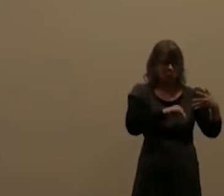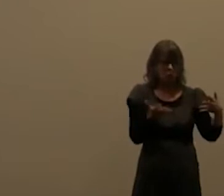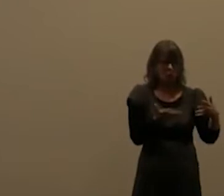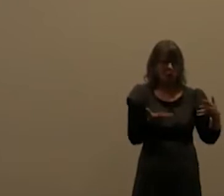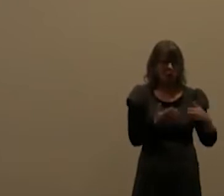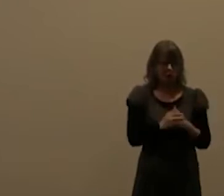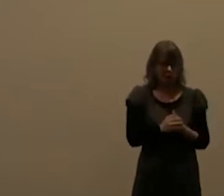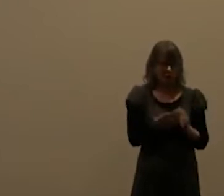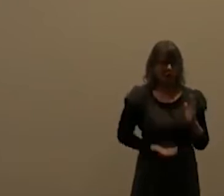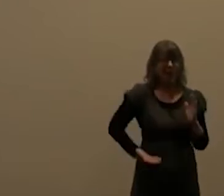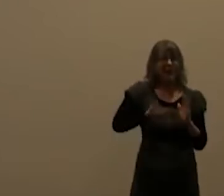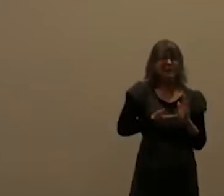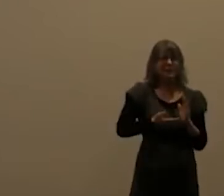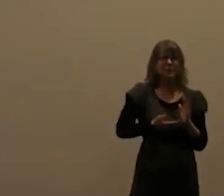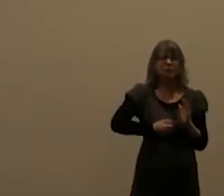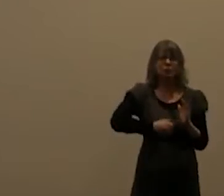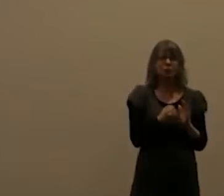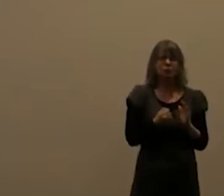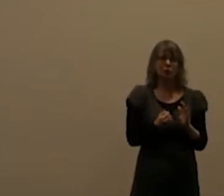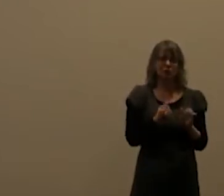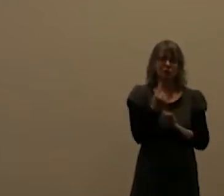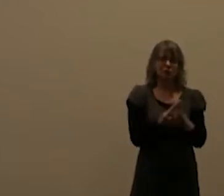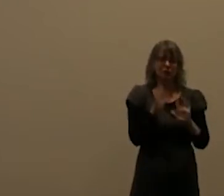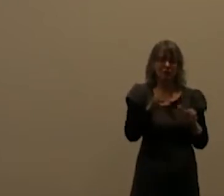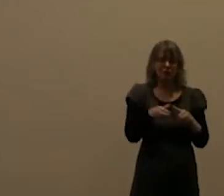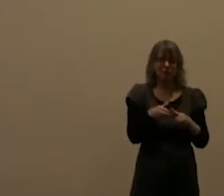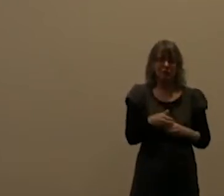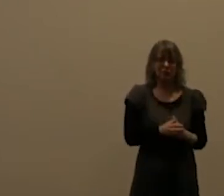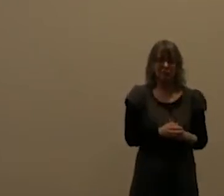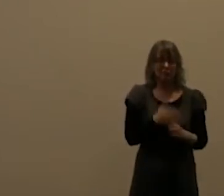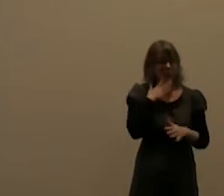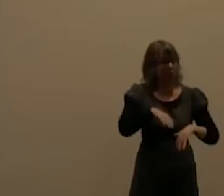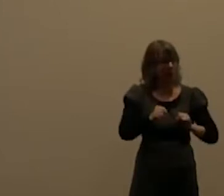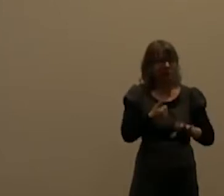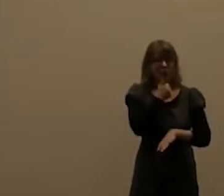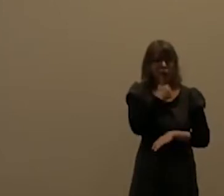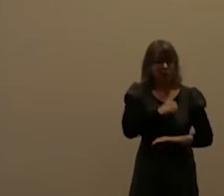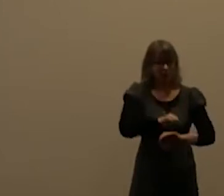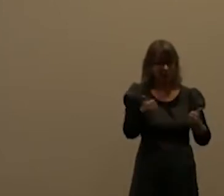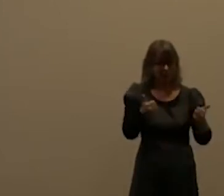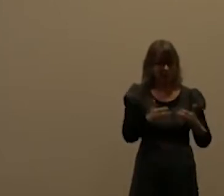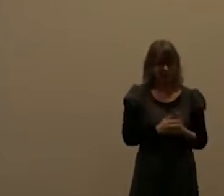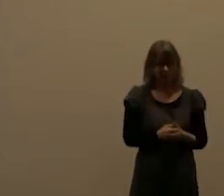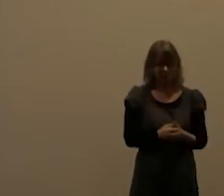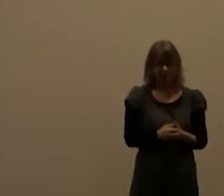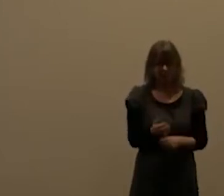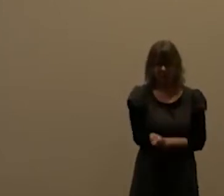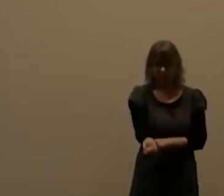And we can add that to our Scottish Summit team. And we can start using it. Cool.